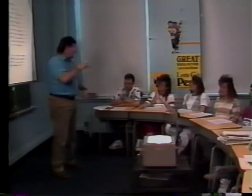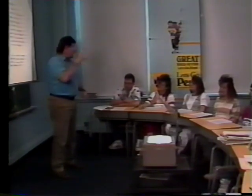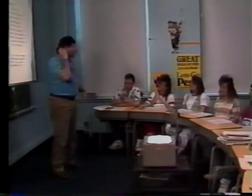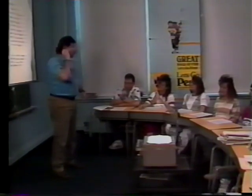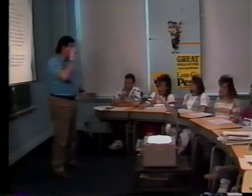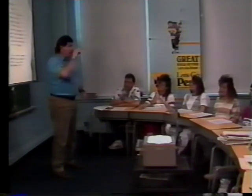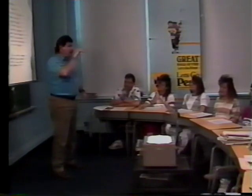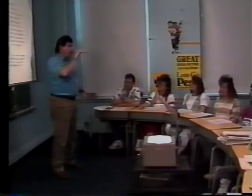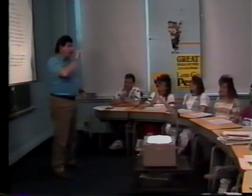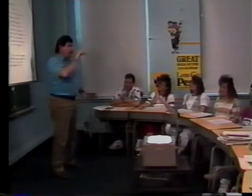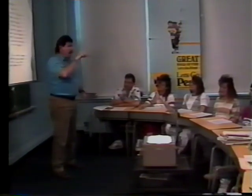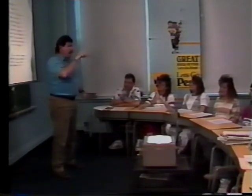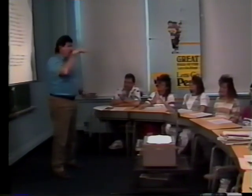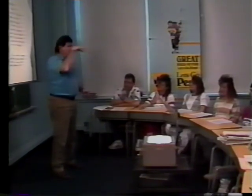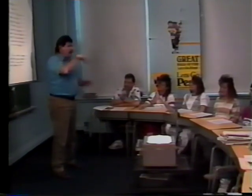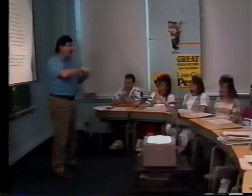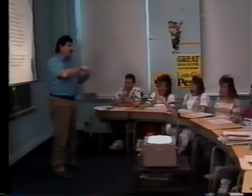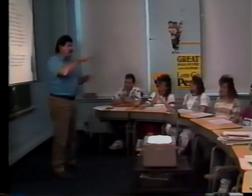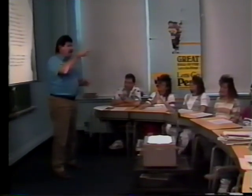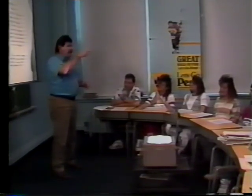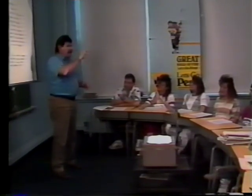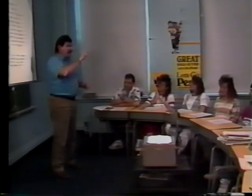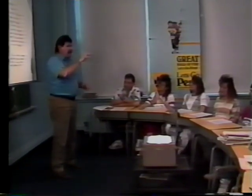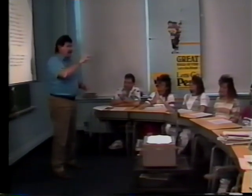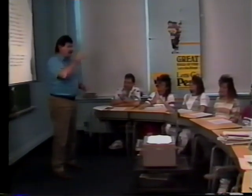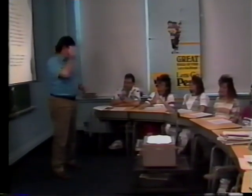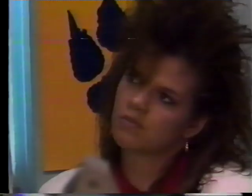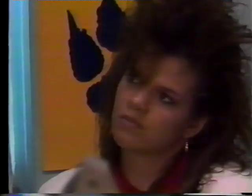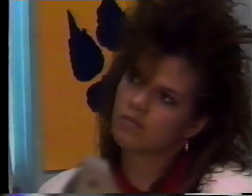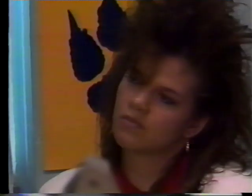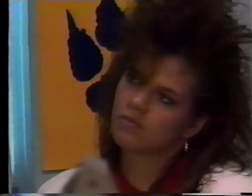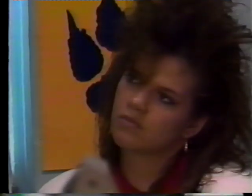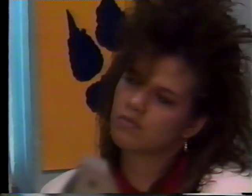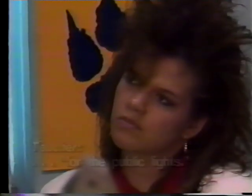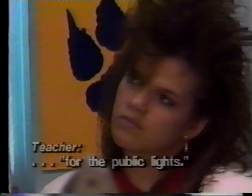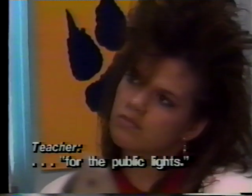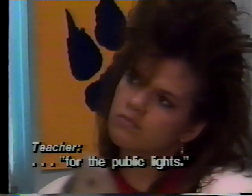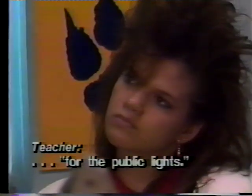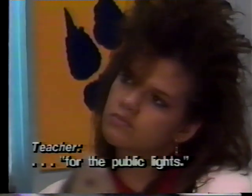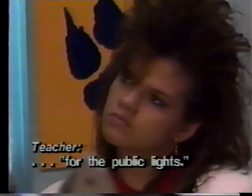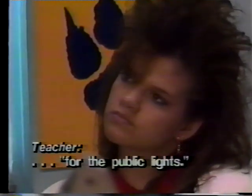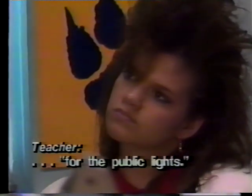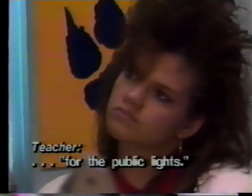I was mad in heat for the public light?